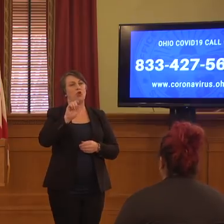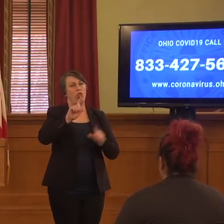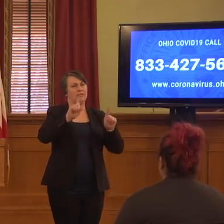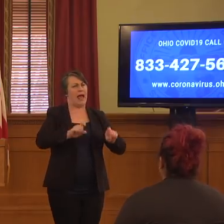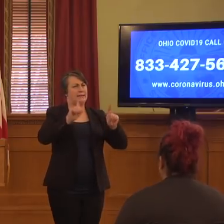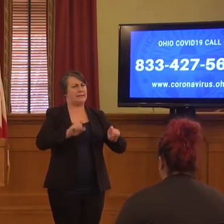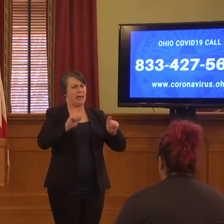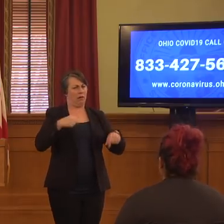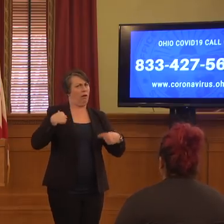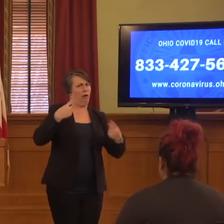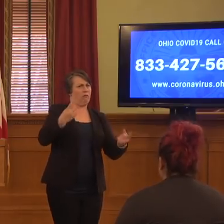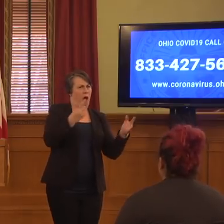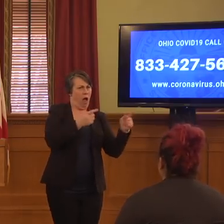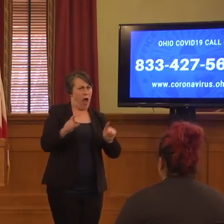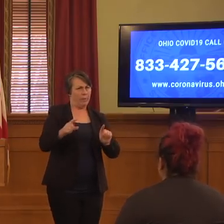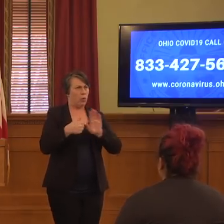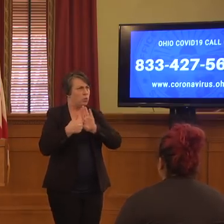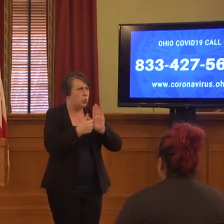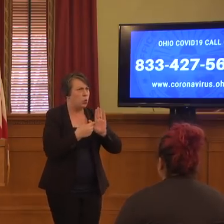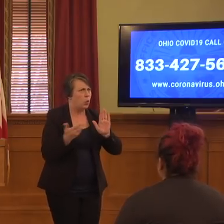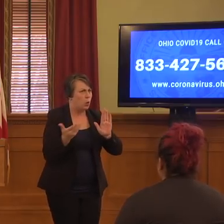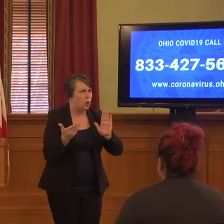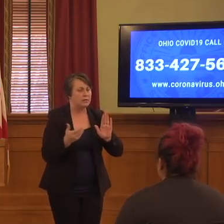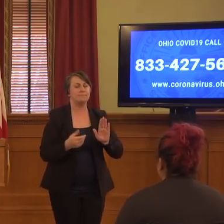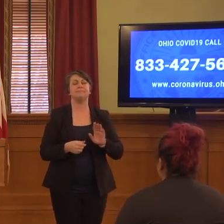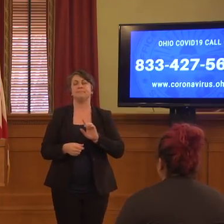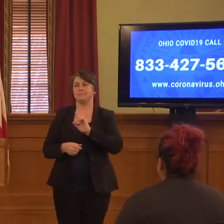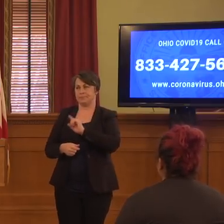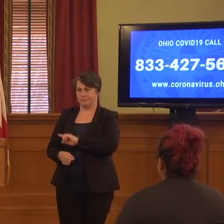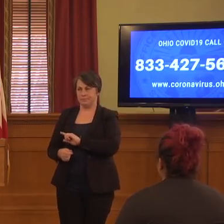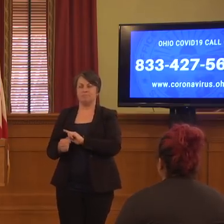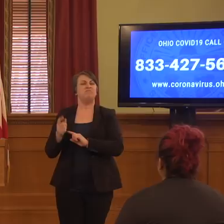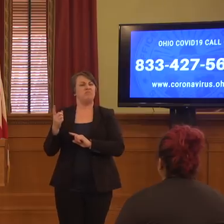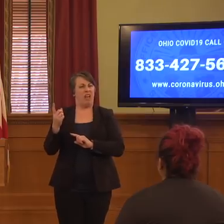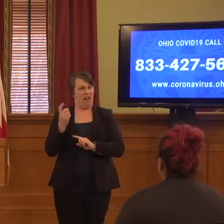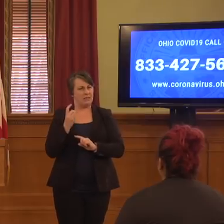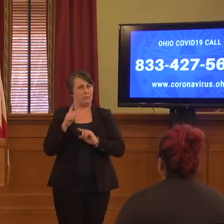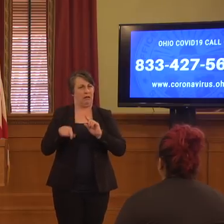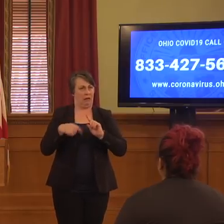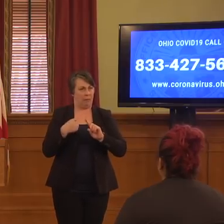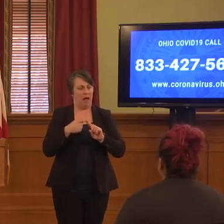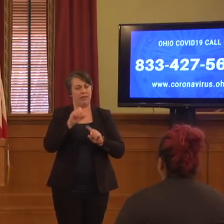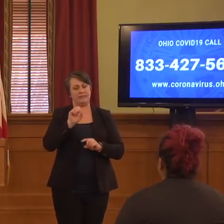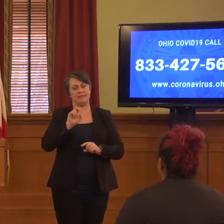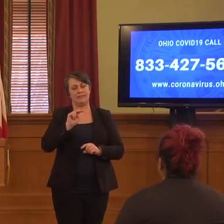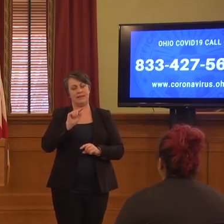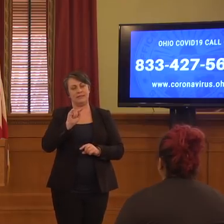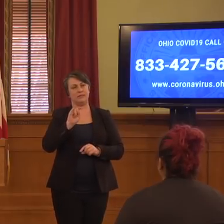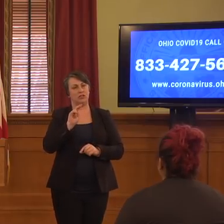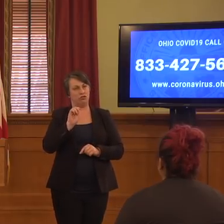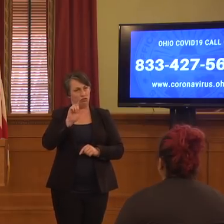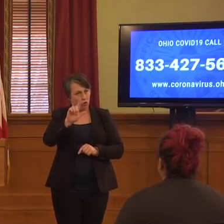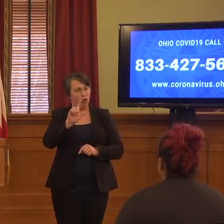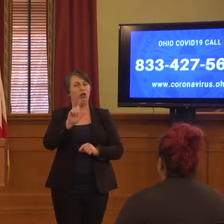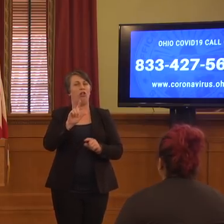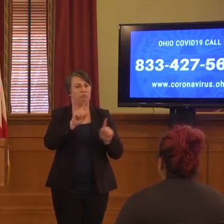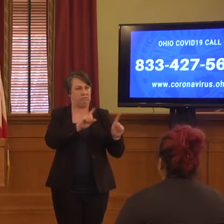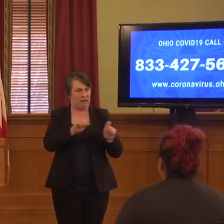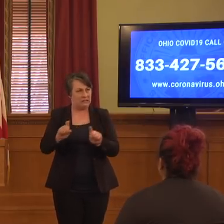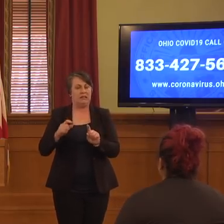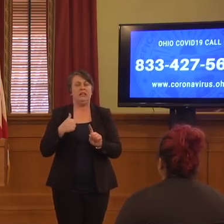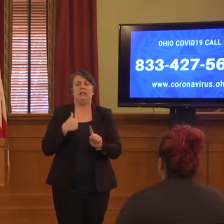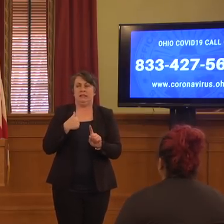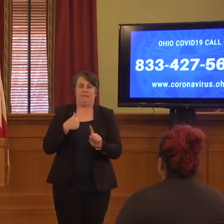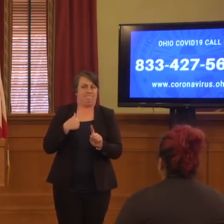on that? I don't have an update for people. The question was about sentinel surveillance, and I know our EPI team, which quite honestly, I've been